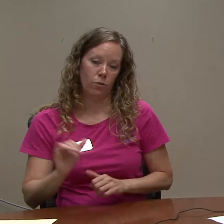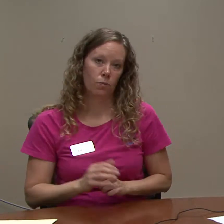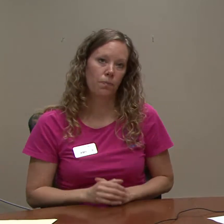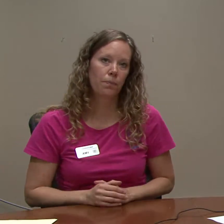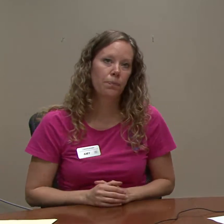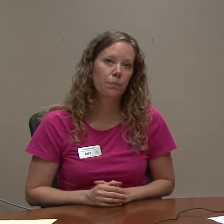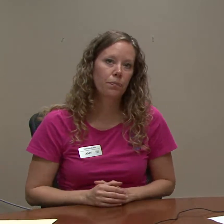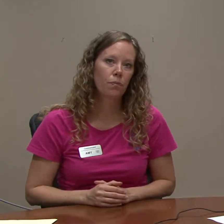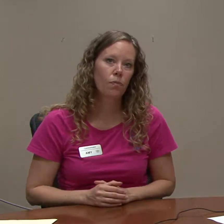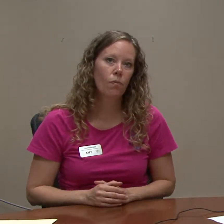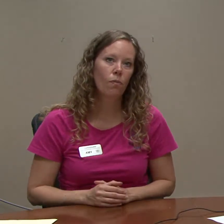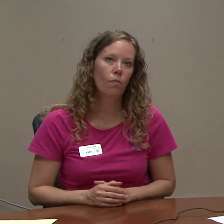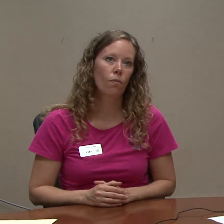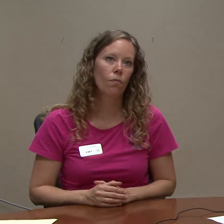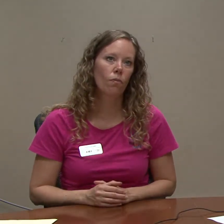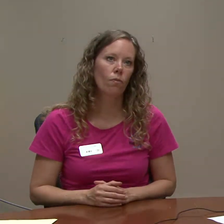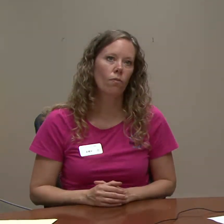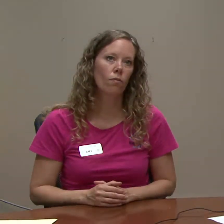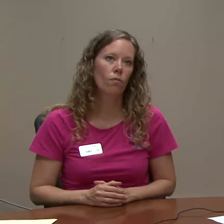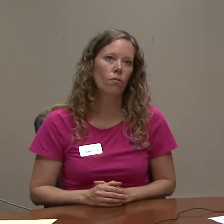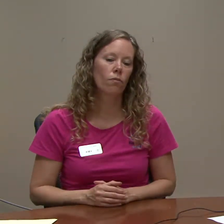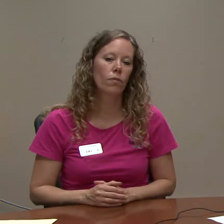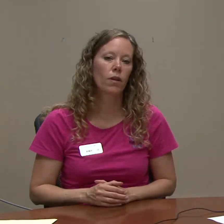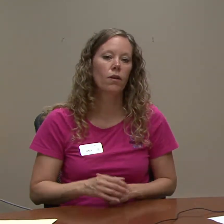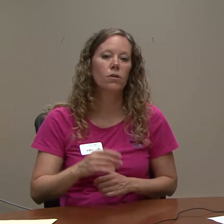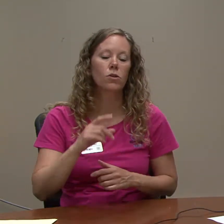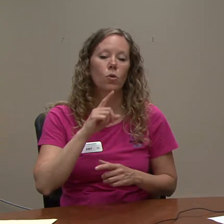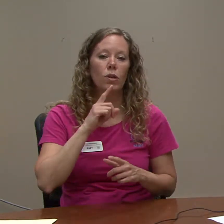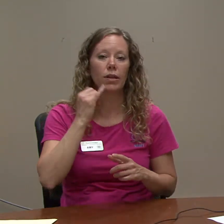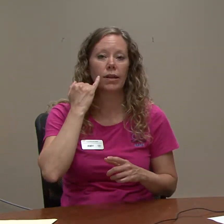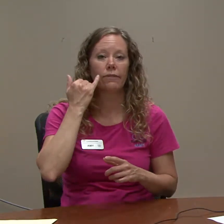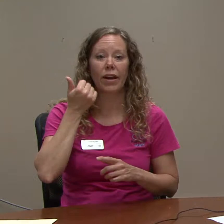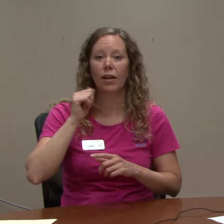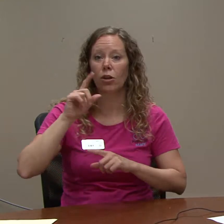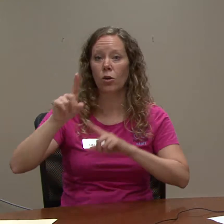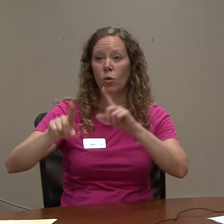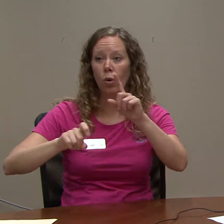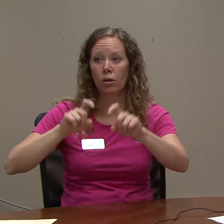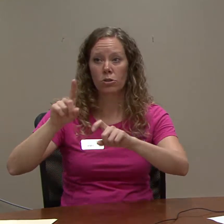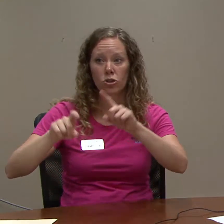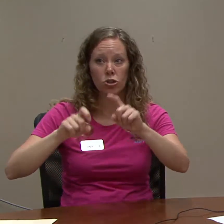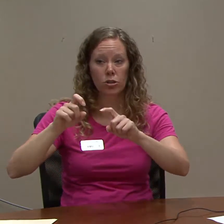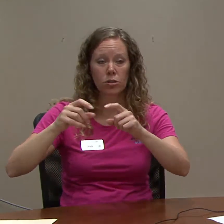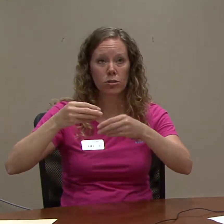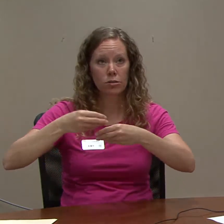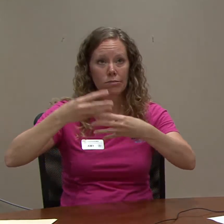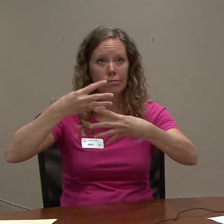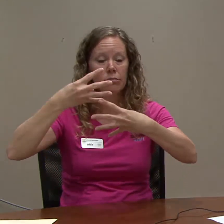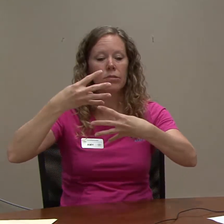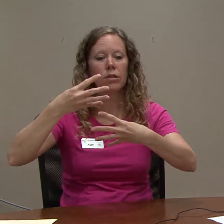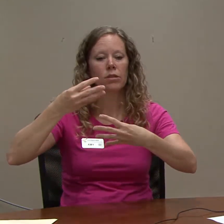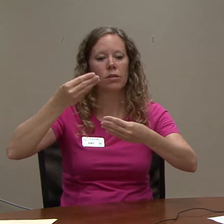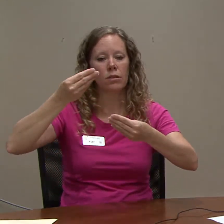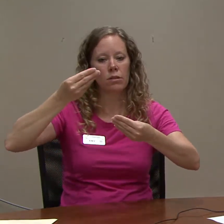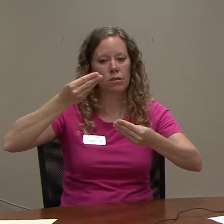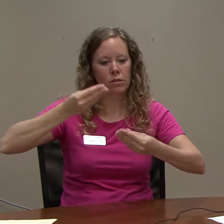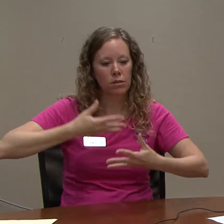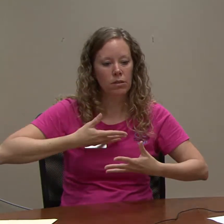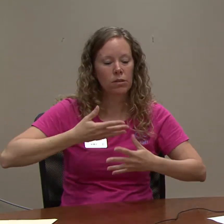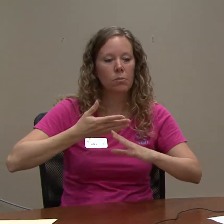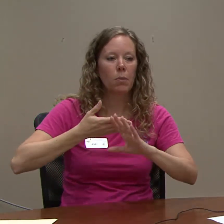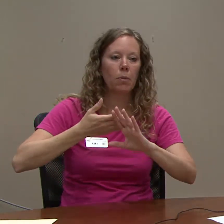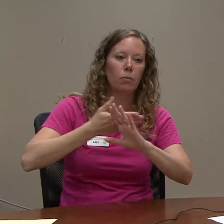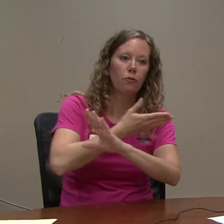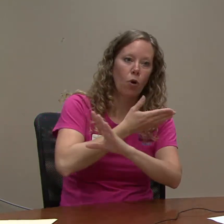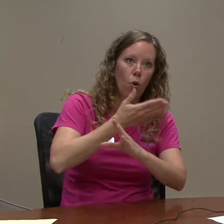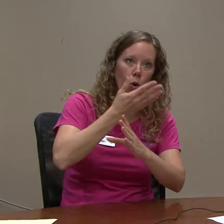I had asked people if they had any questions to send them to me before the meeting. I'm sure